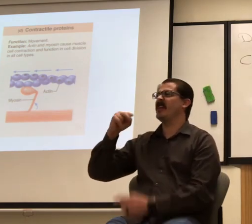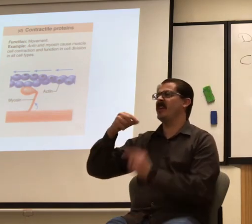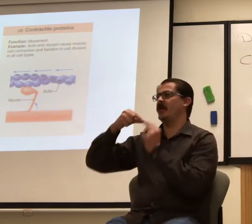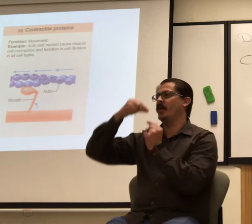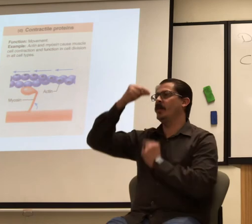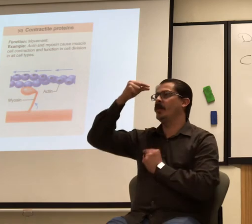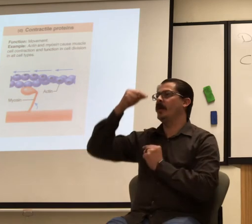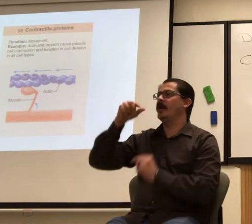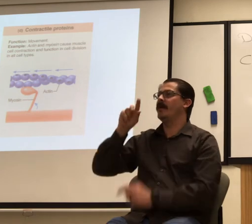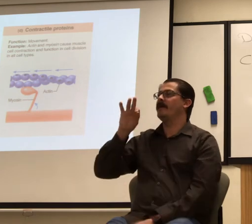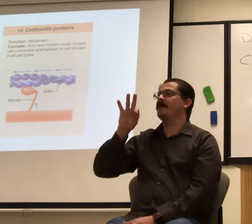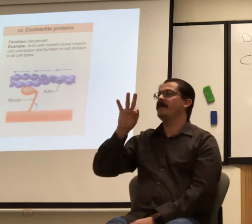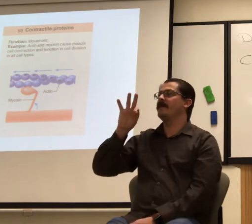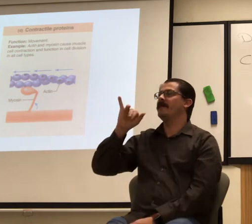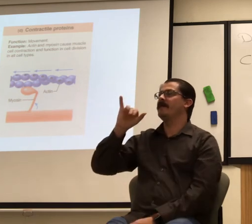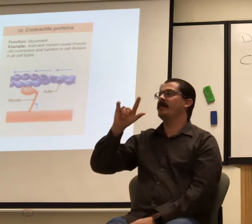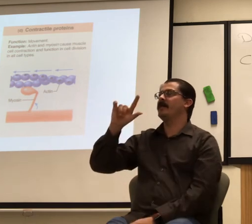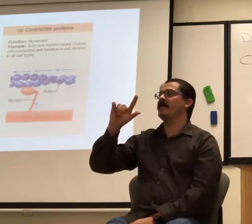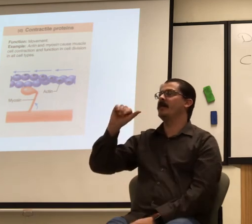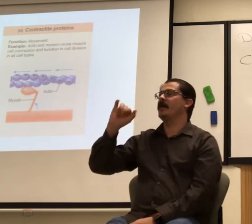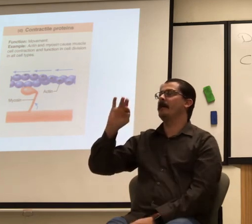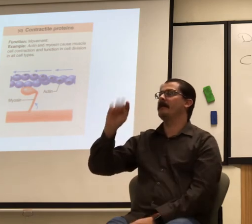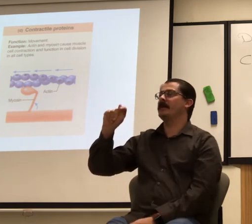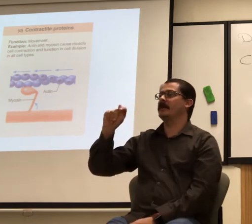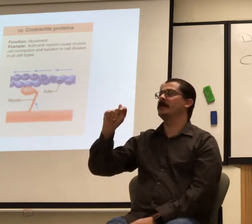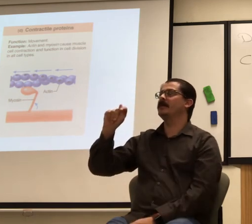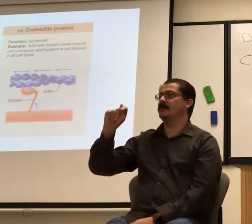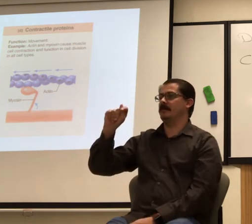Thick, thin filaments.